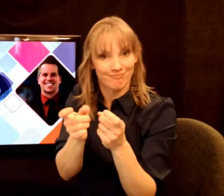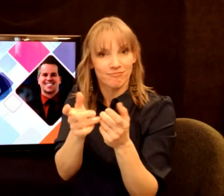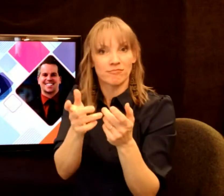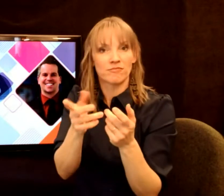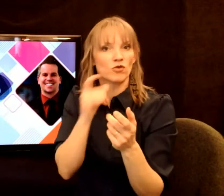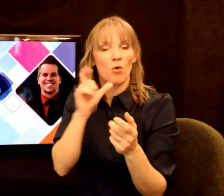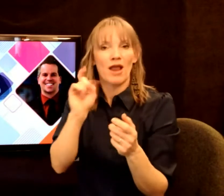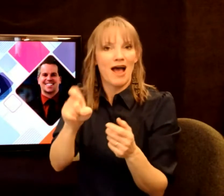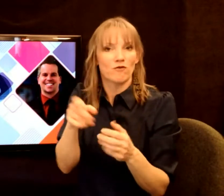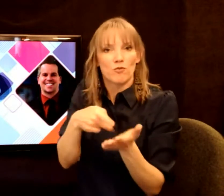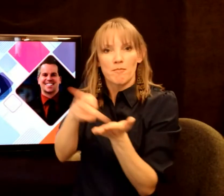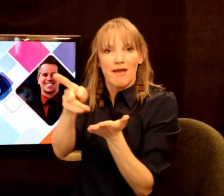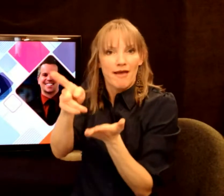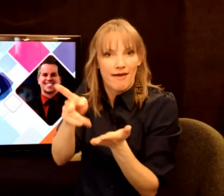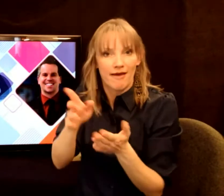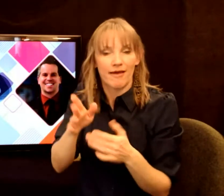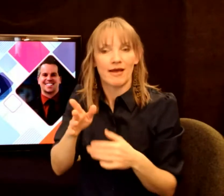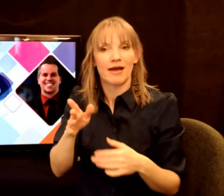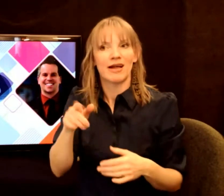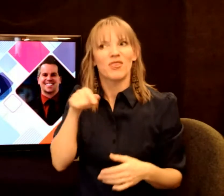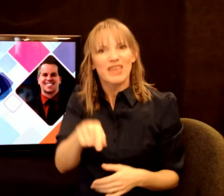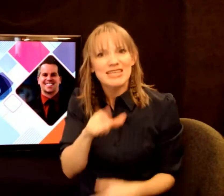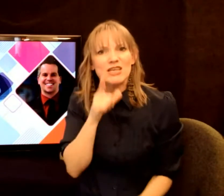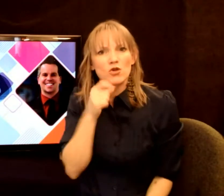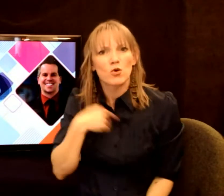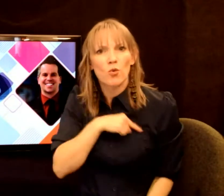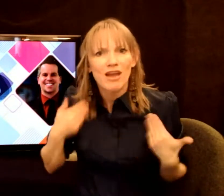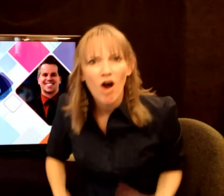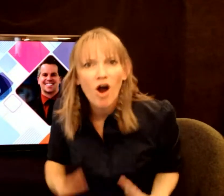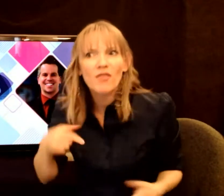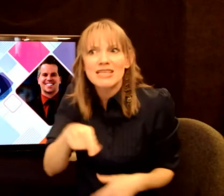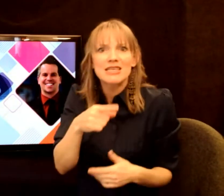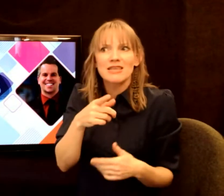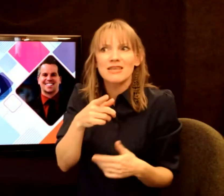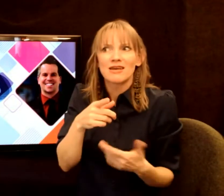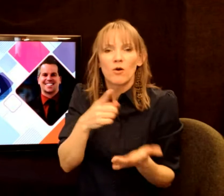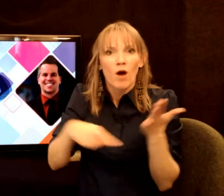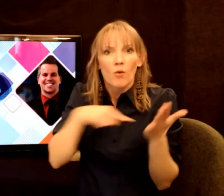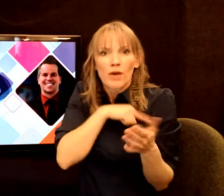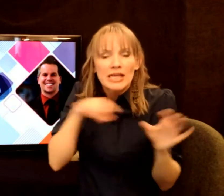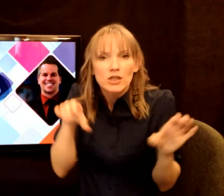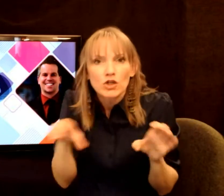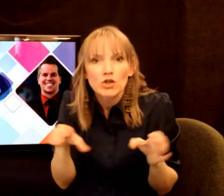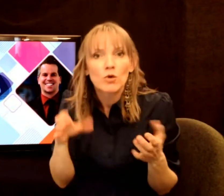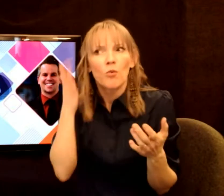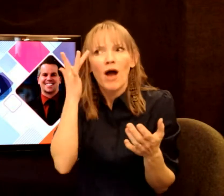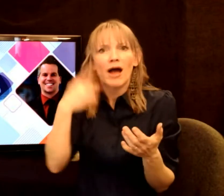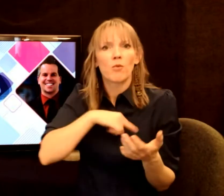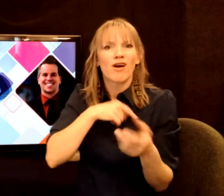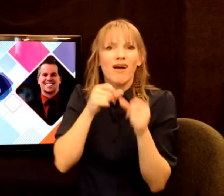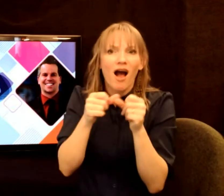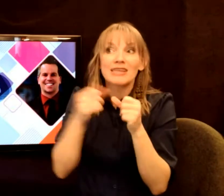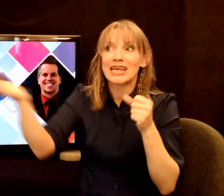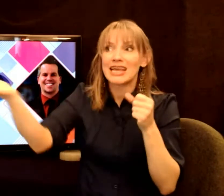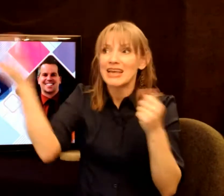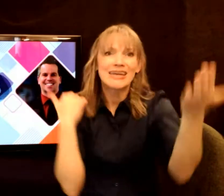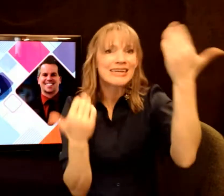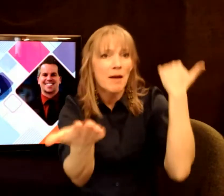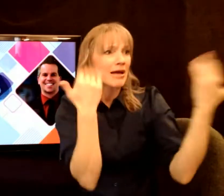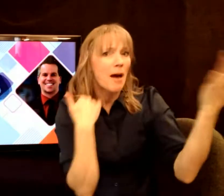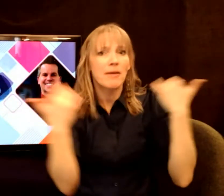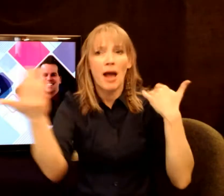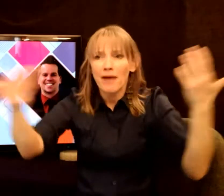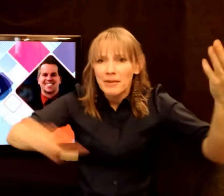that. This is who we are. This is what we do. This is why we're constantly inviting people into these things so that